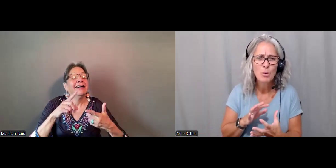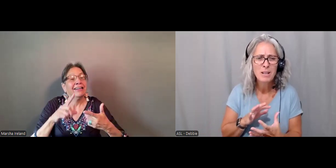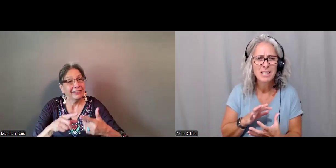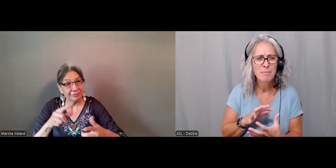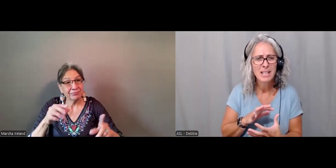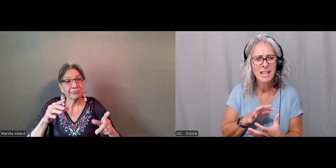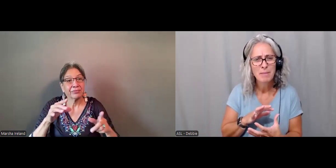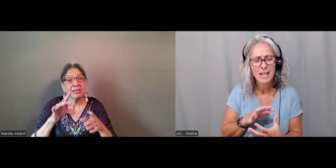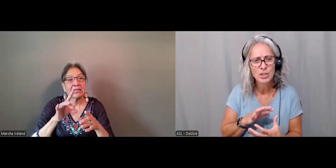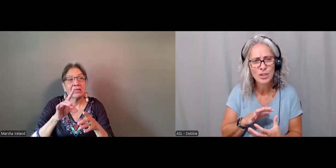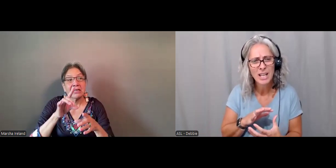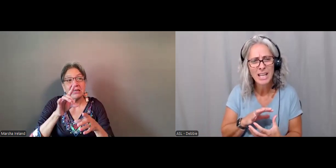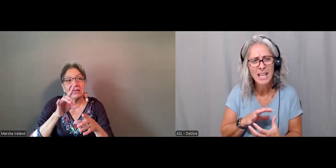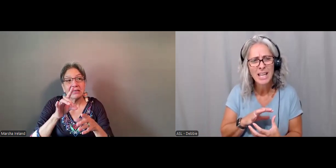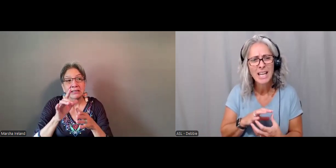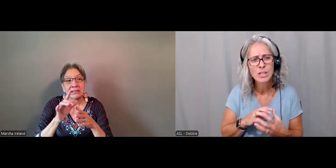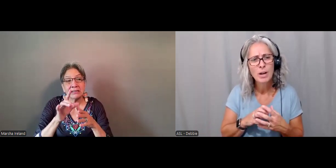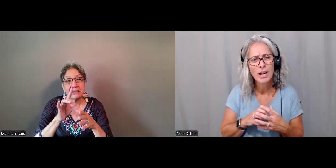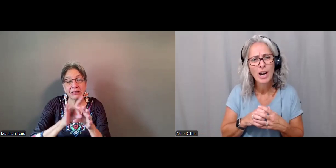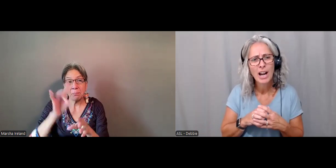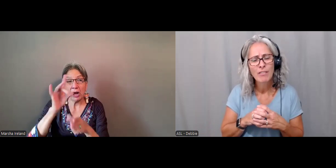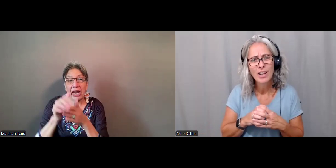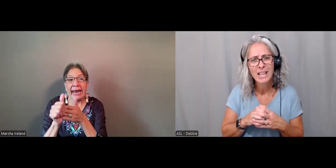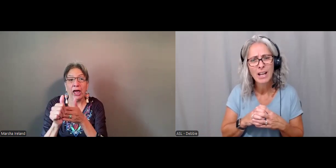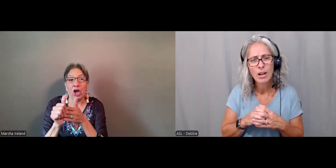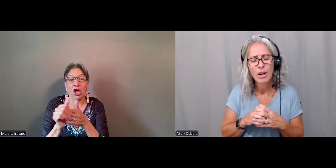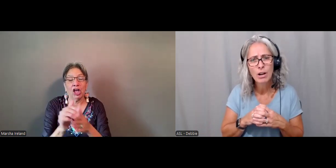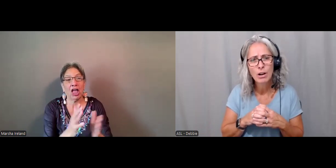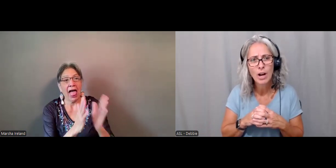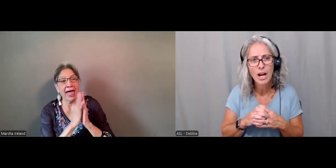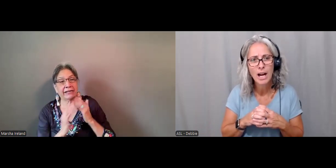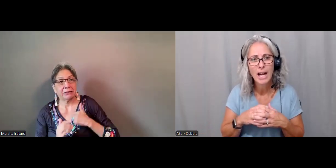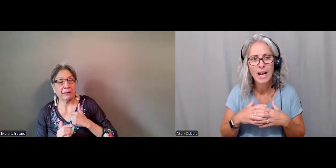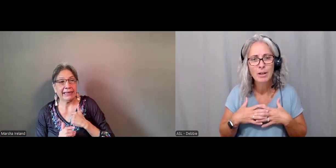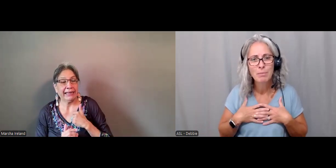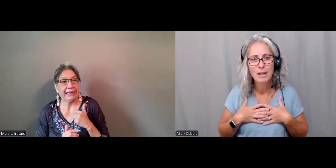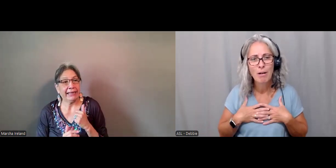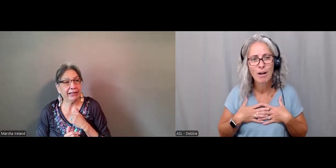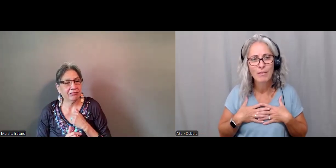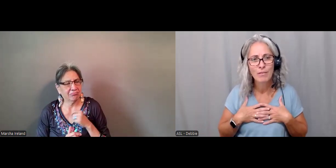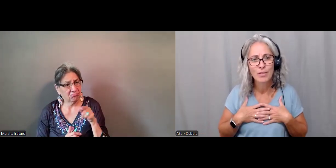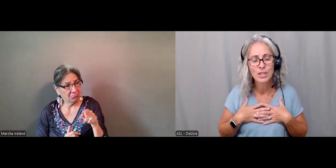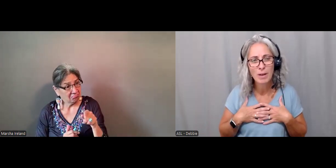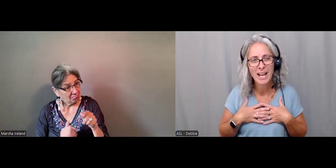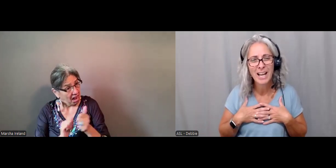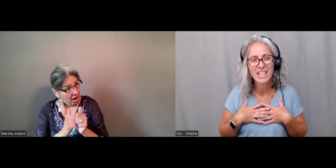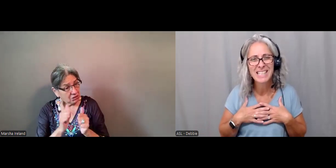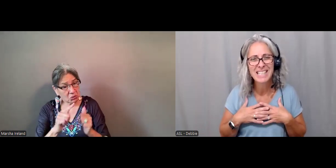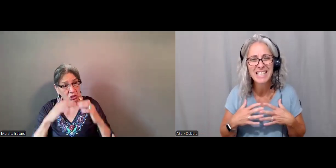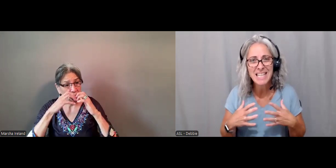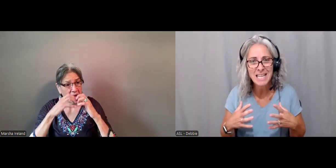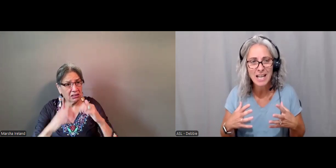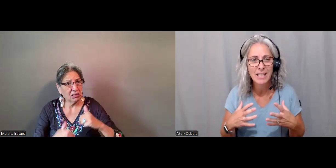This moment in my journey is where I felt like, oh, I could be a part of the sweat, and I